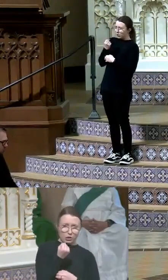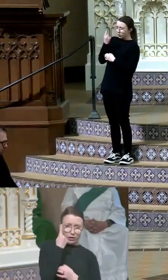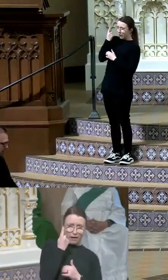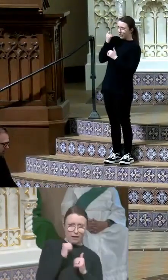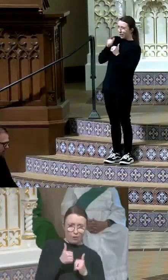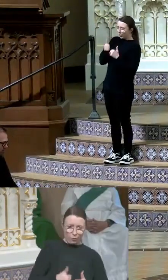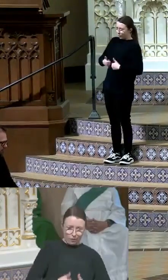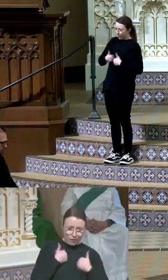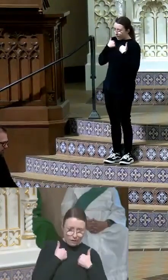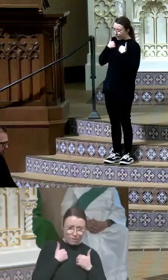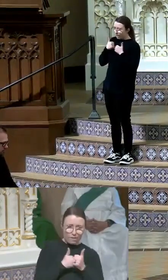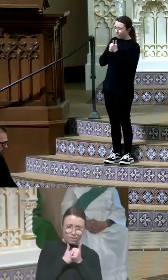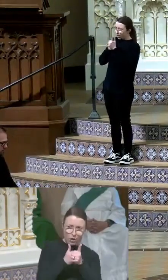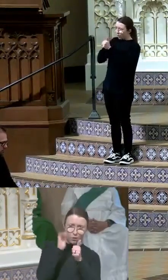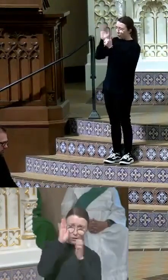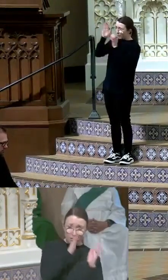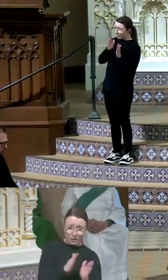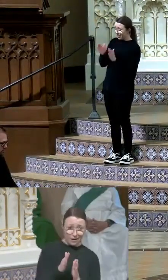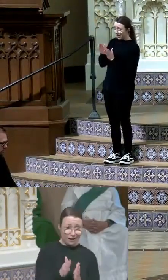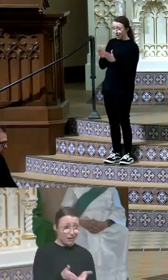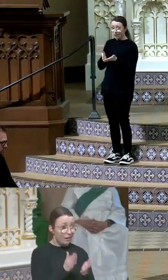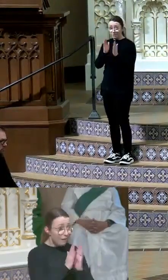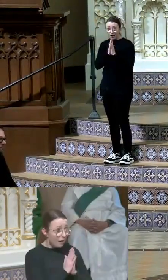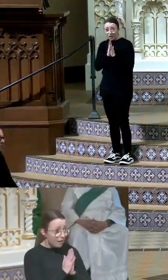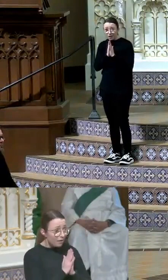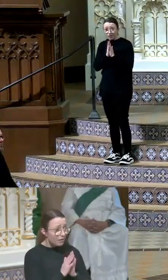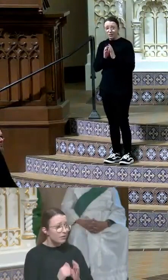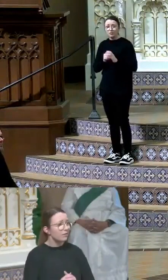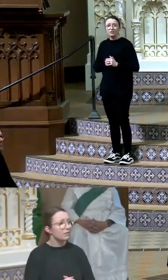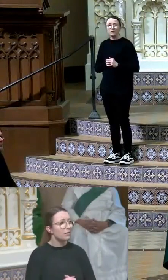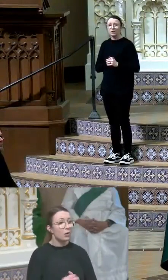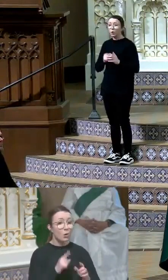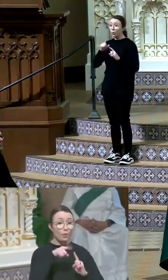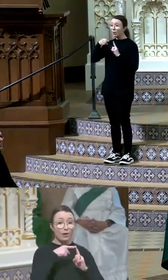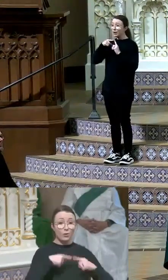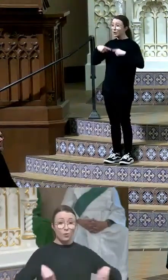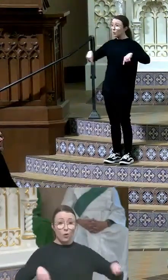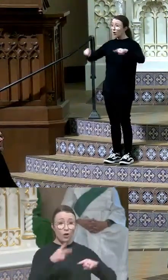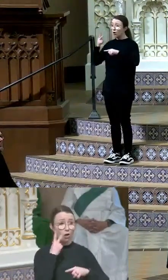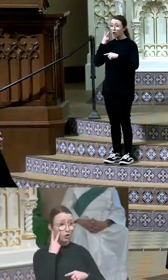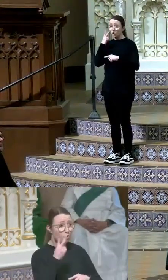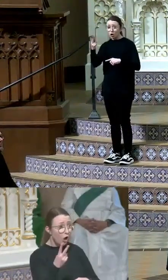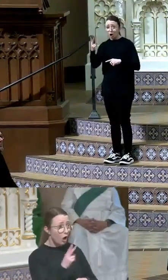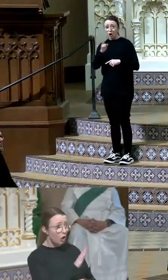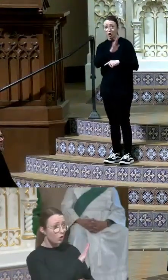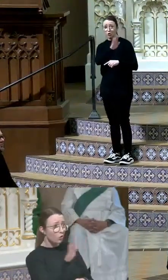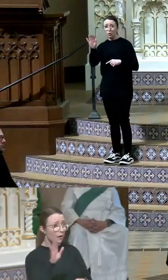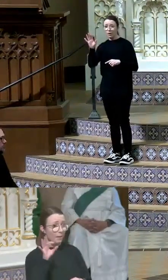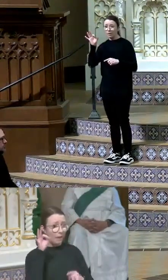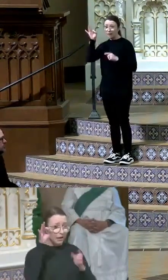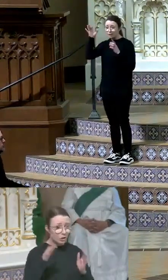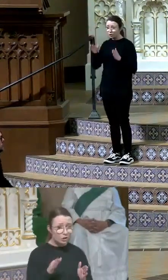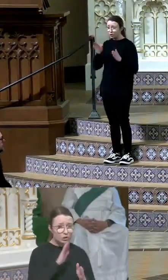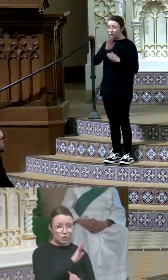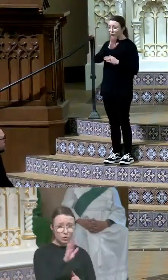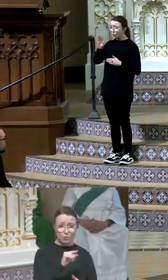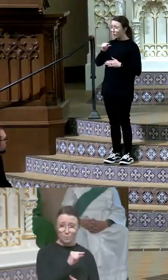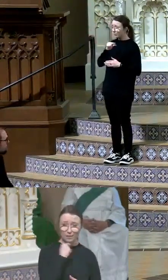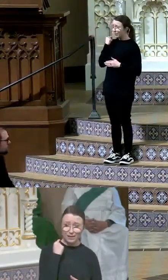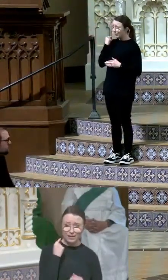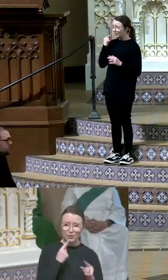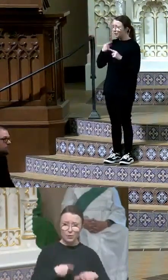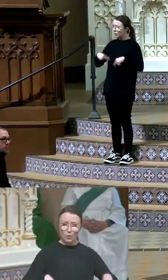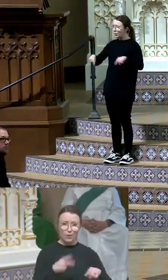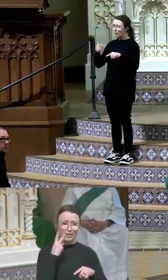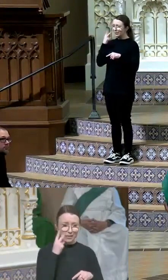Amen? When you beheld the beauty of your pastor, you beheld the beauty of Christ